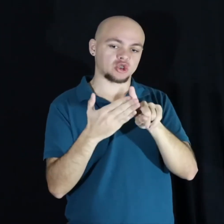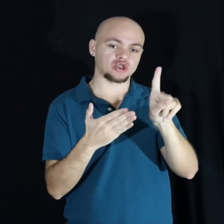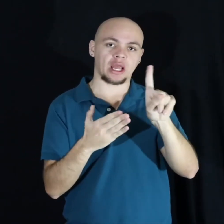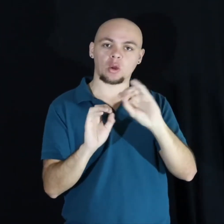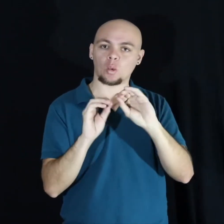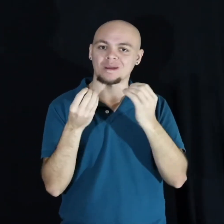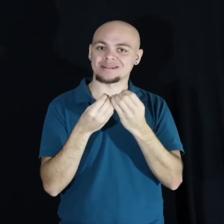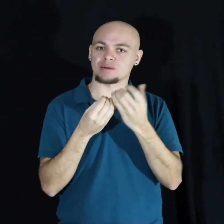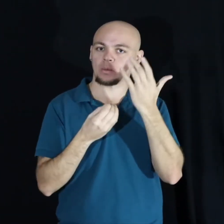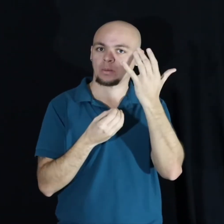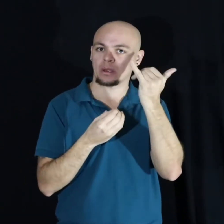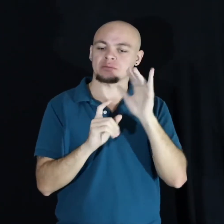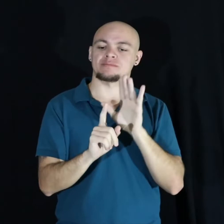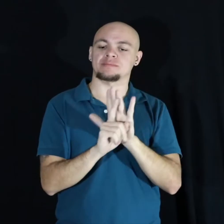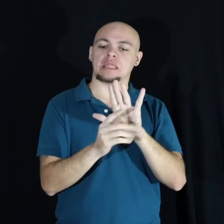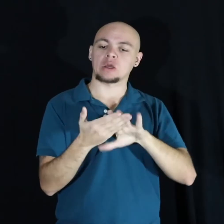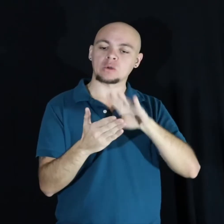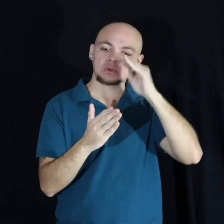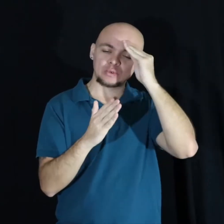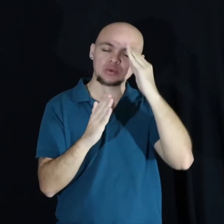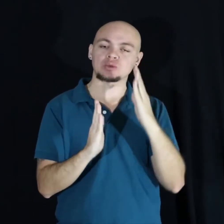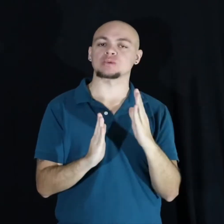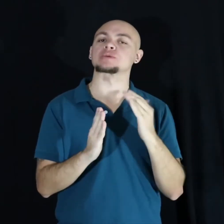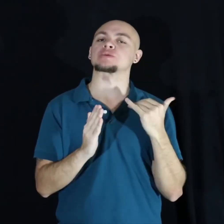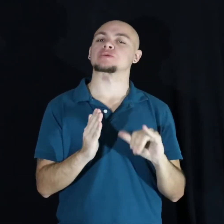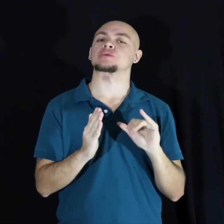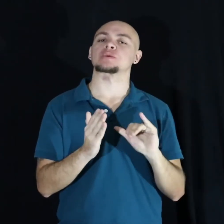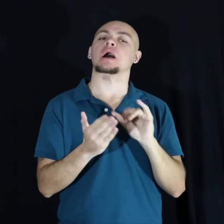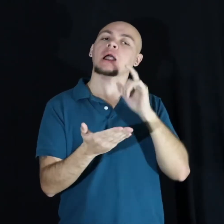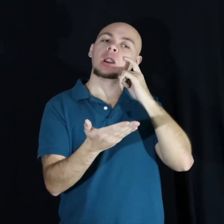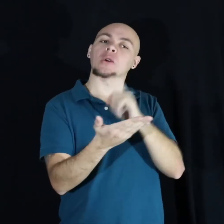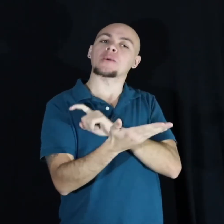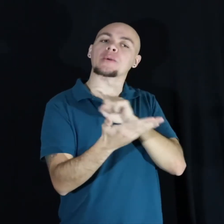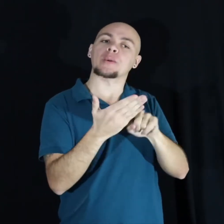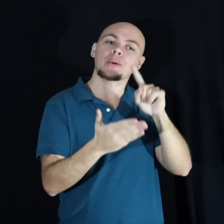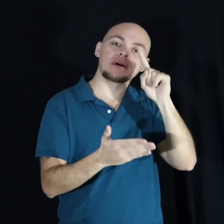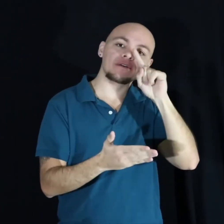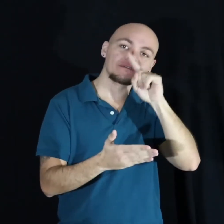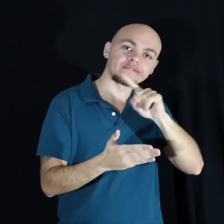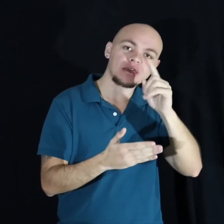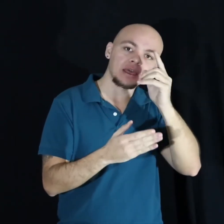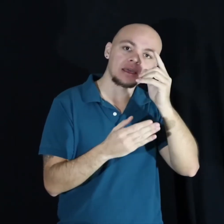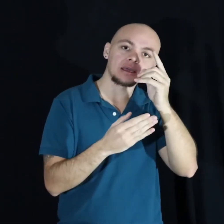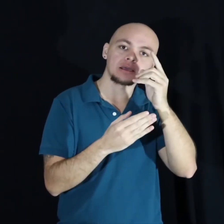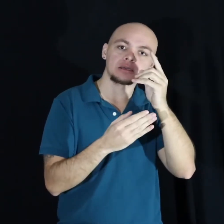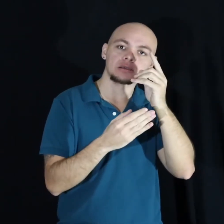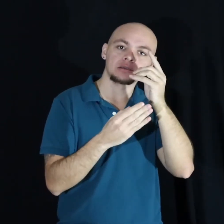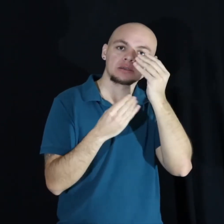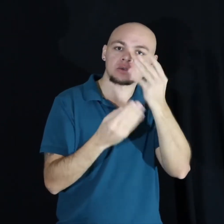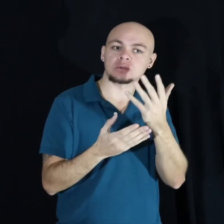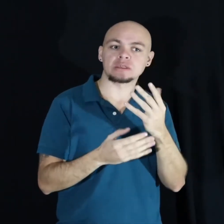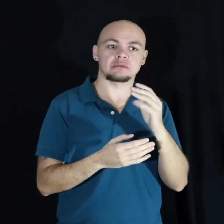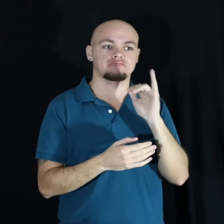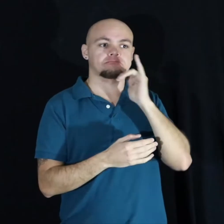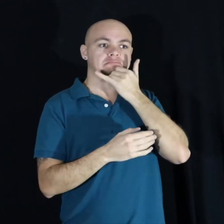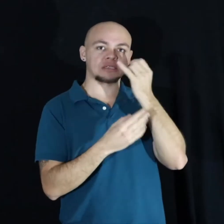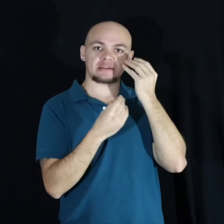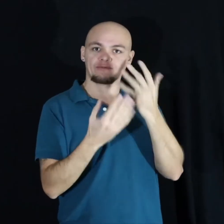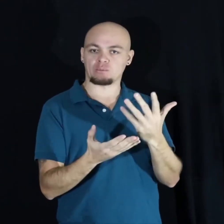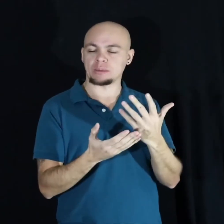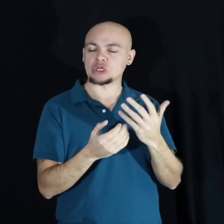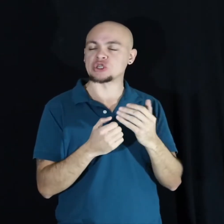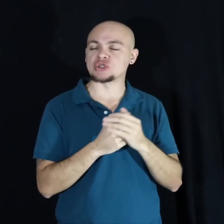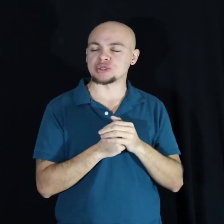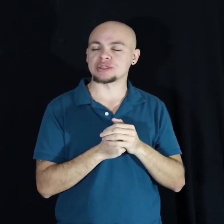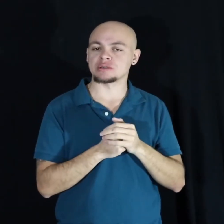so that their students could learn how to spot fake news and disinformation and how to get others